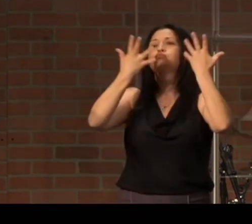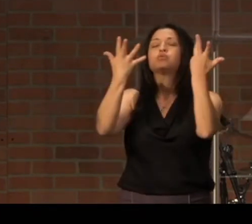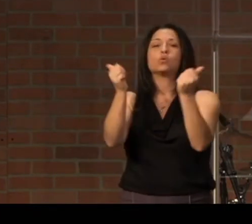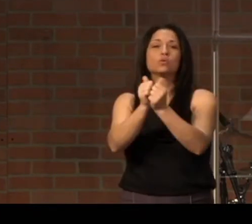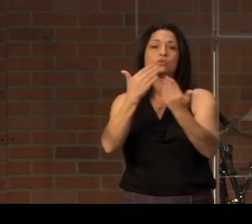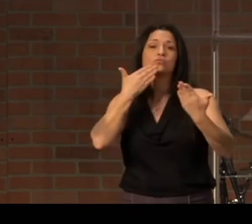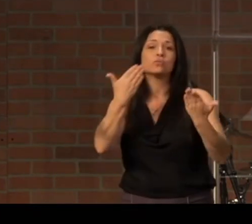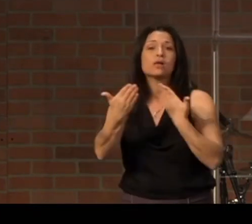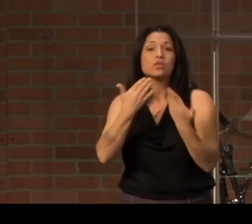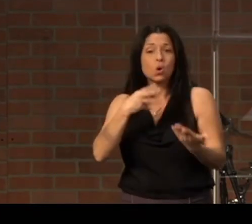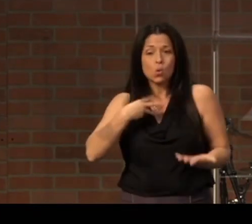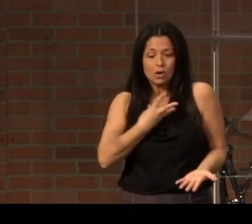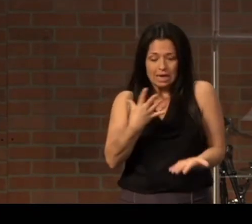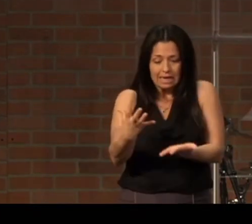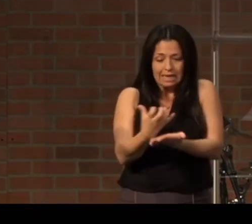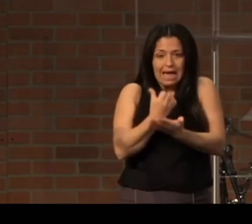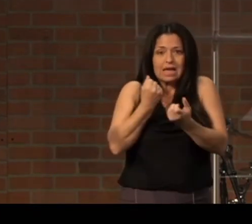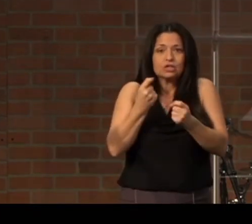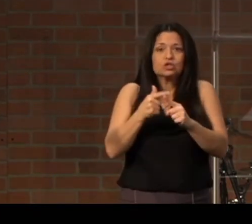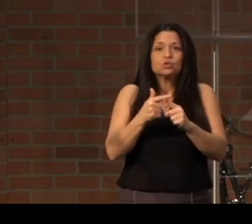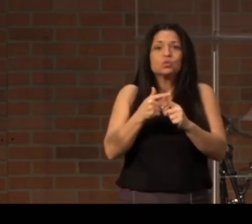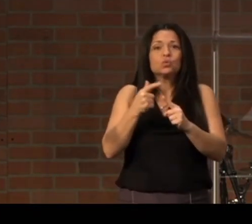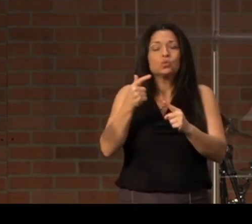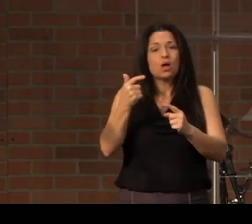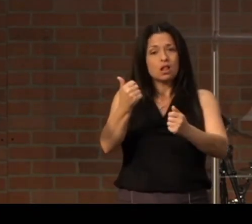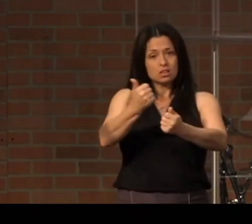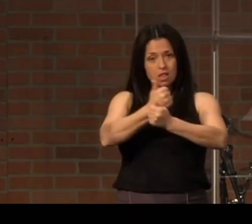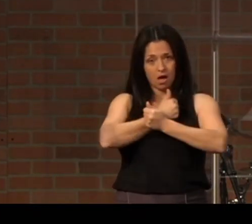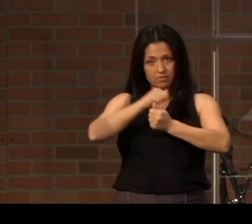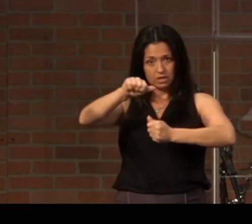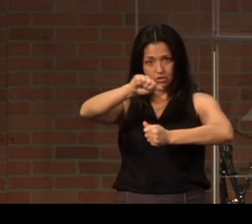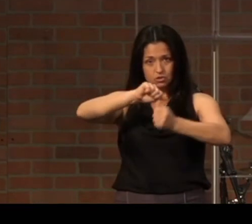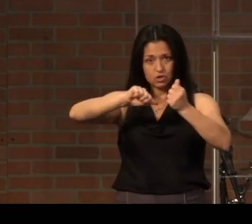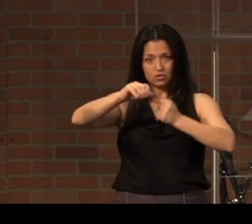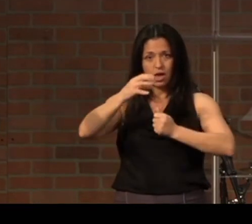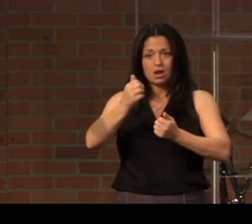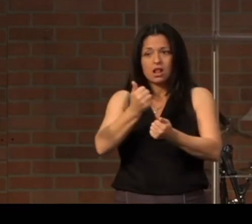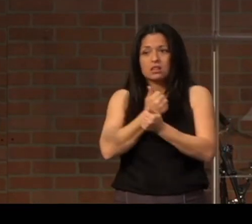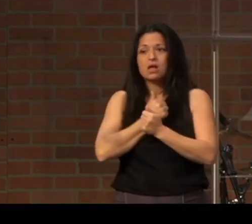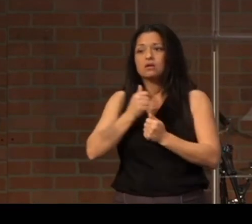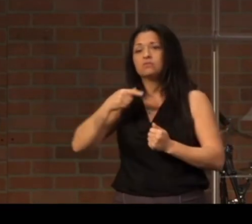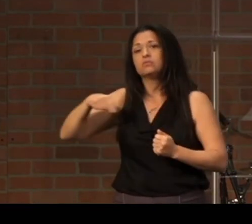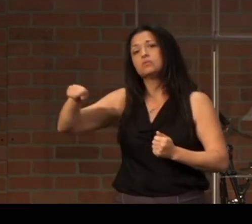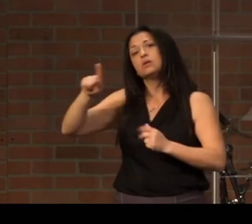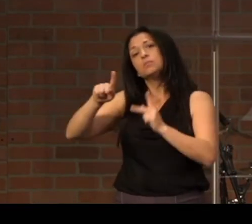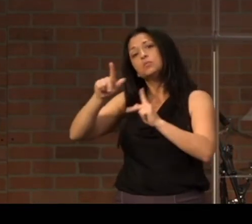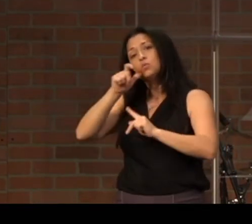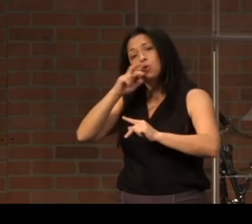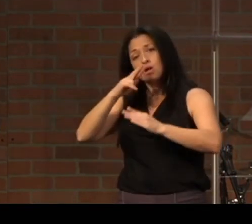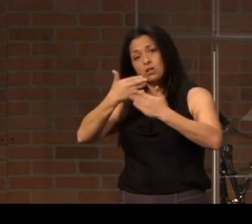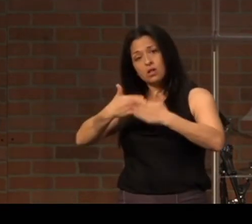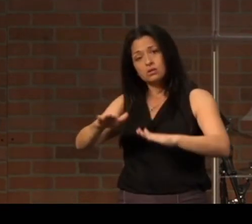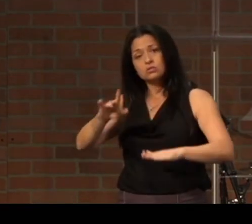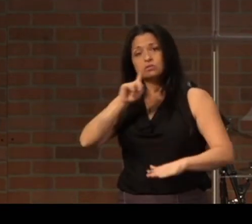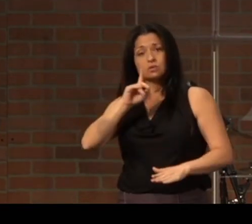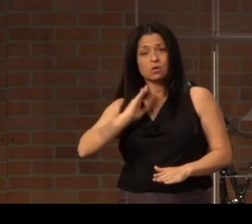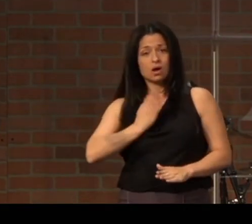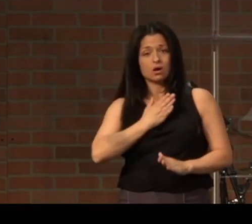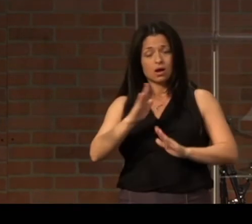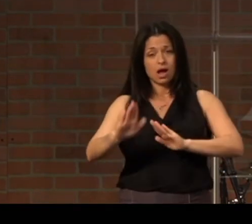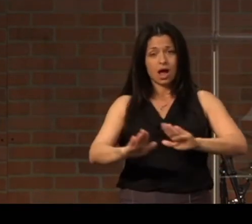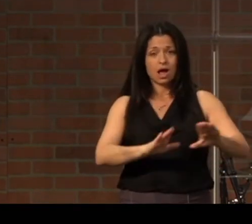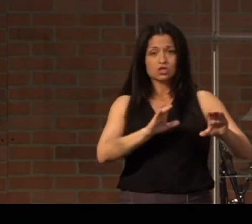get to love one another. We get to love the lost. And so this week, our action step for this week